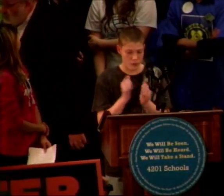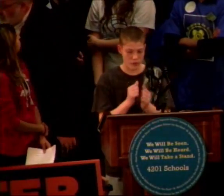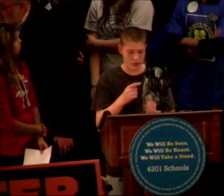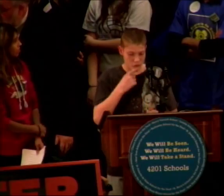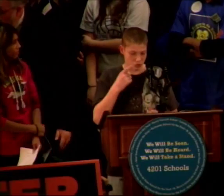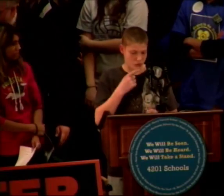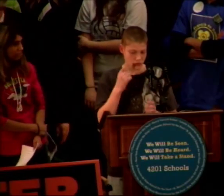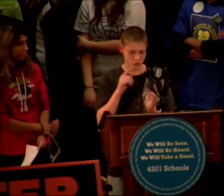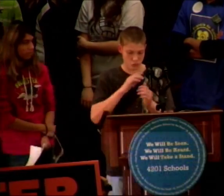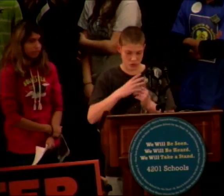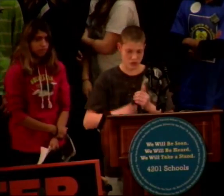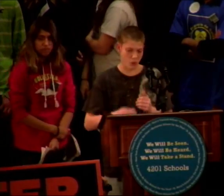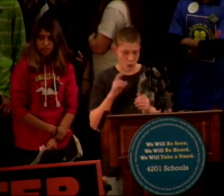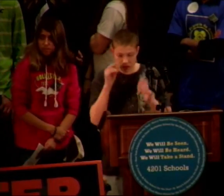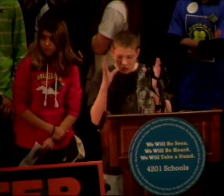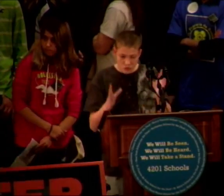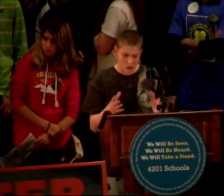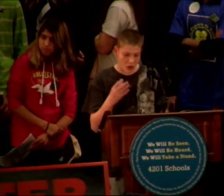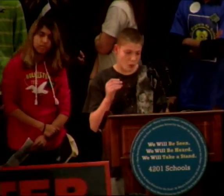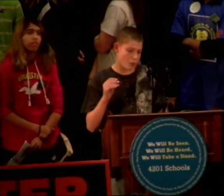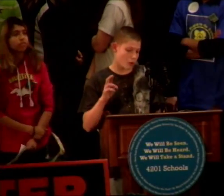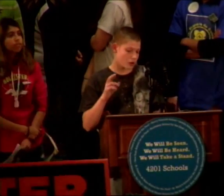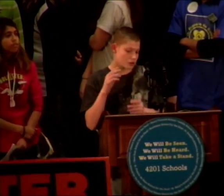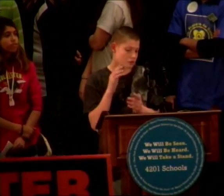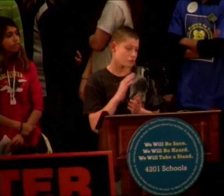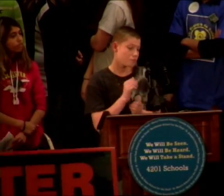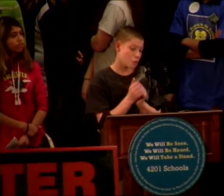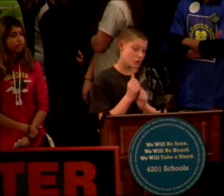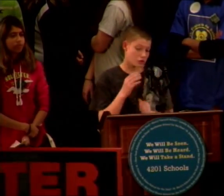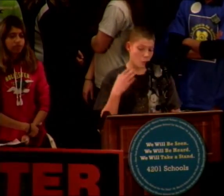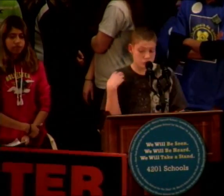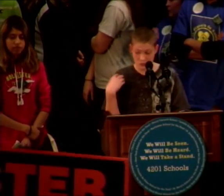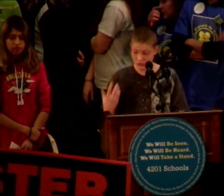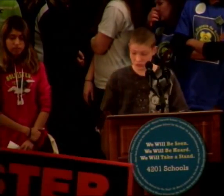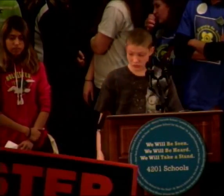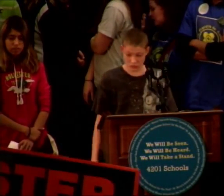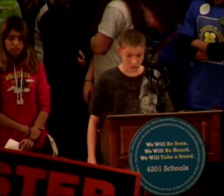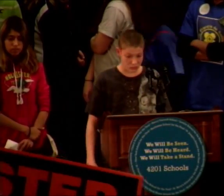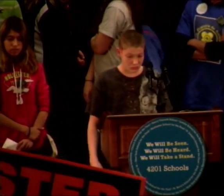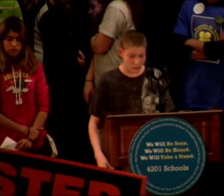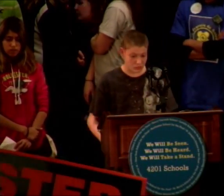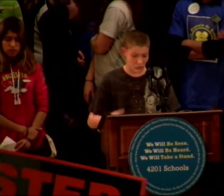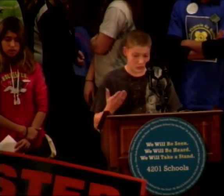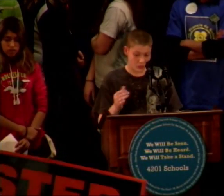to communicate with hearing students and with other students. With sports coaches.